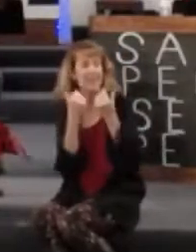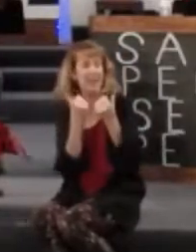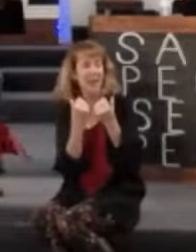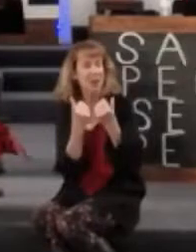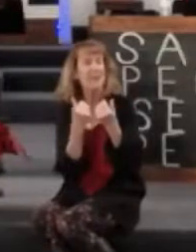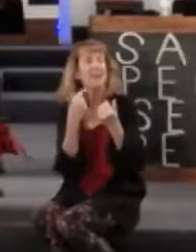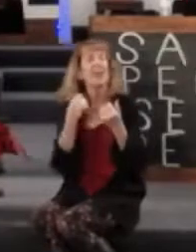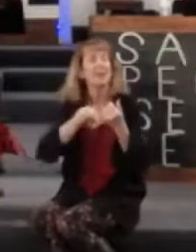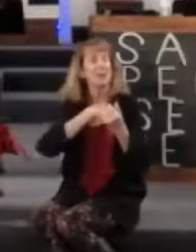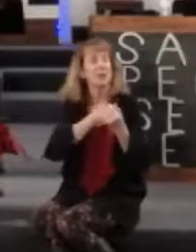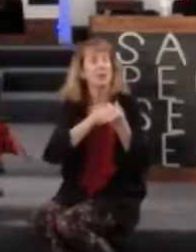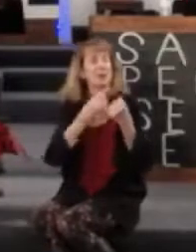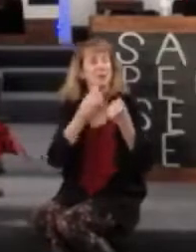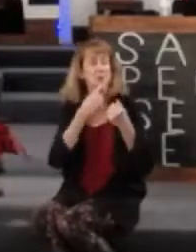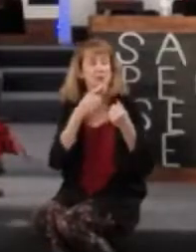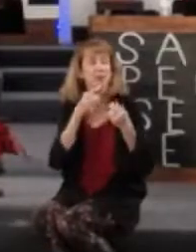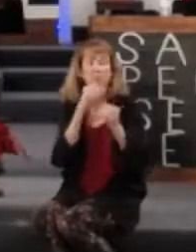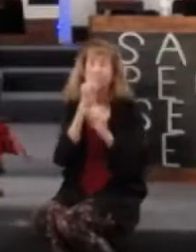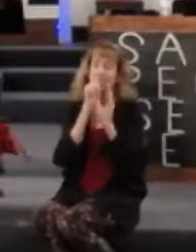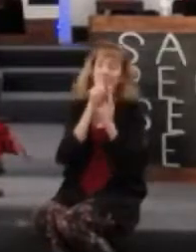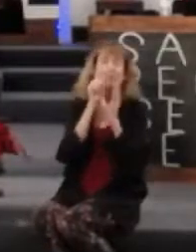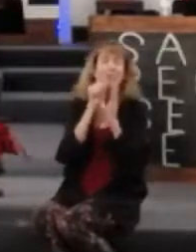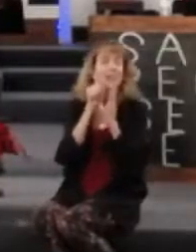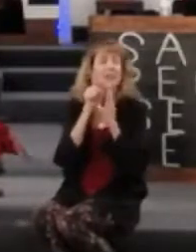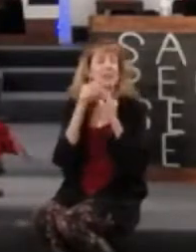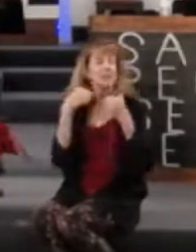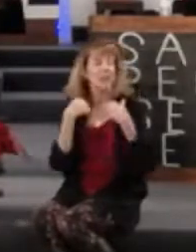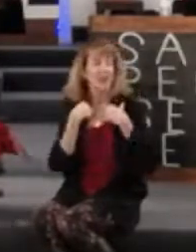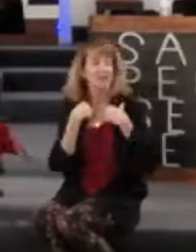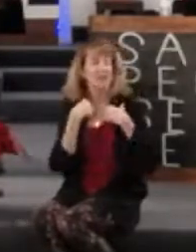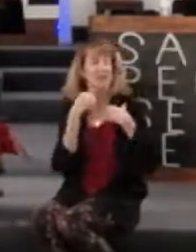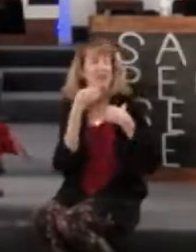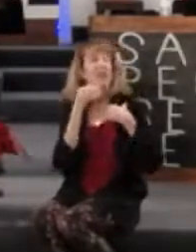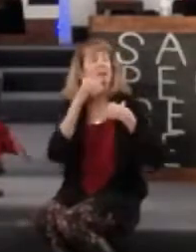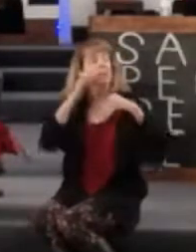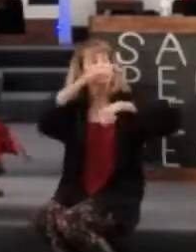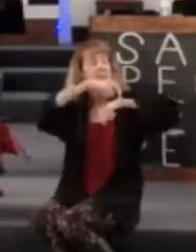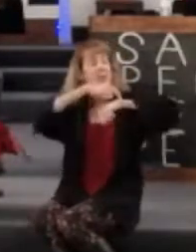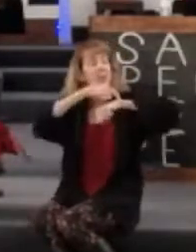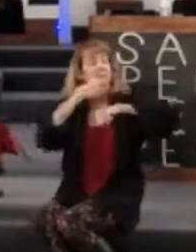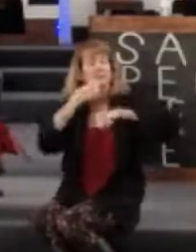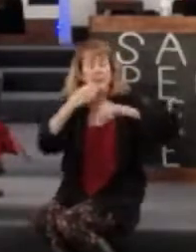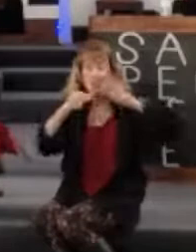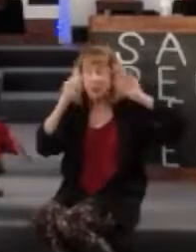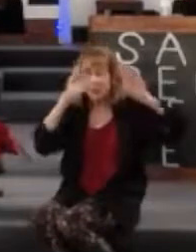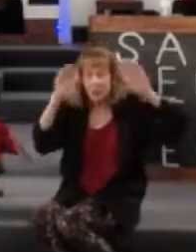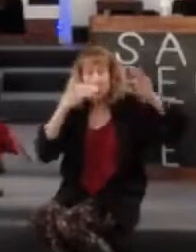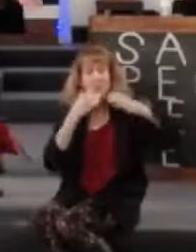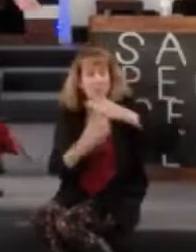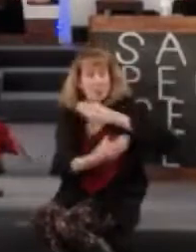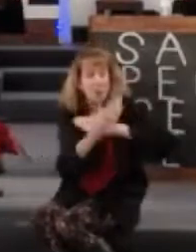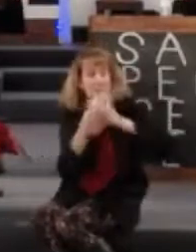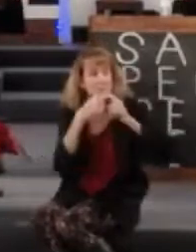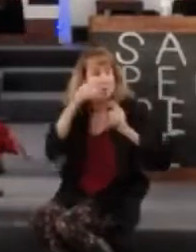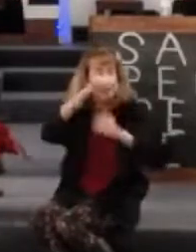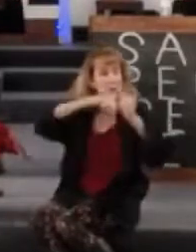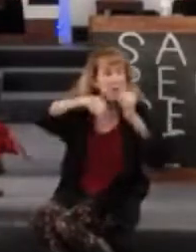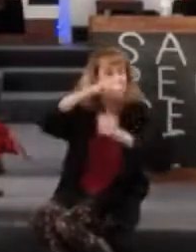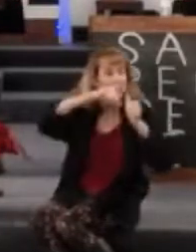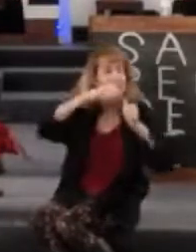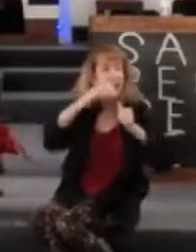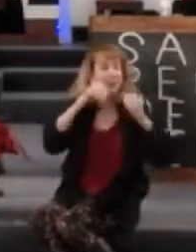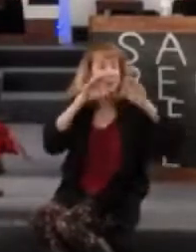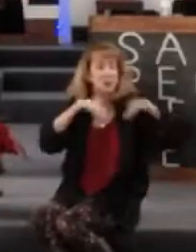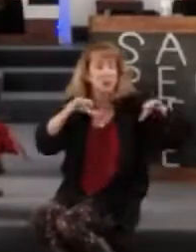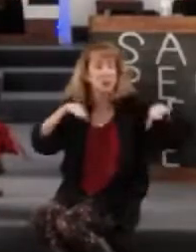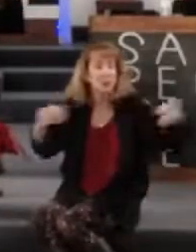we're going to take a few moments during the music video to greet one another with however you're comfortable. And then the kids are going to come up from downstairs.